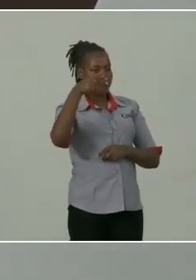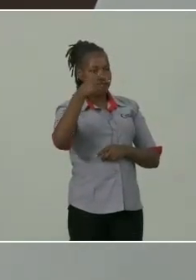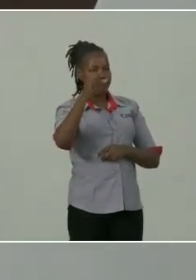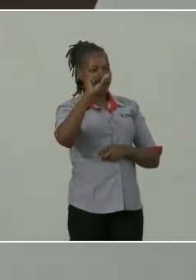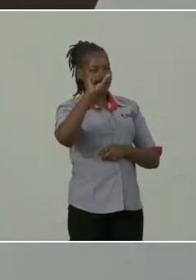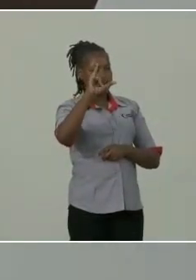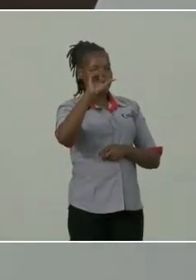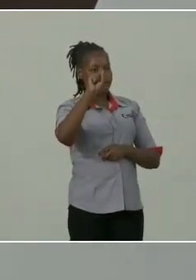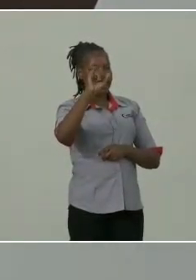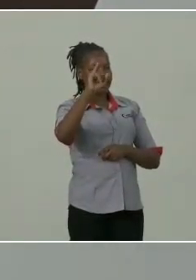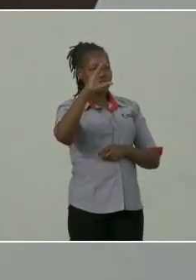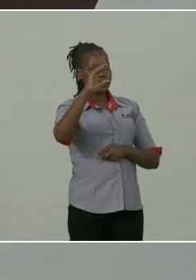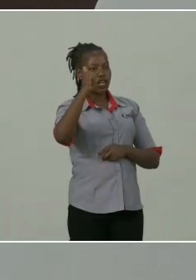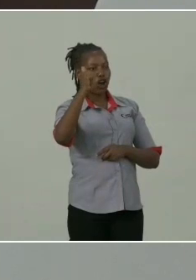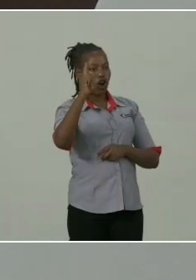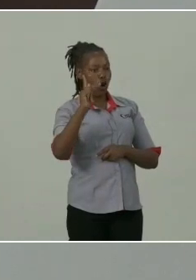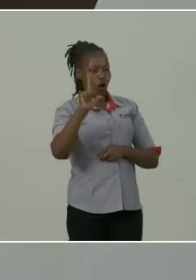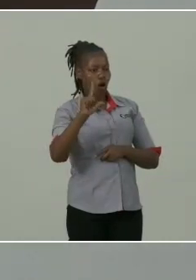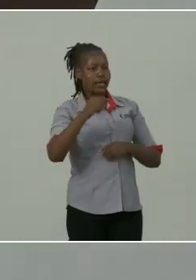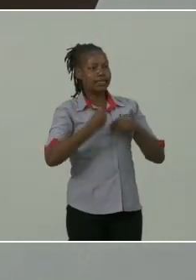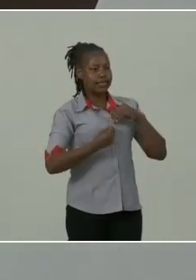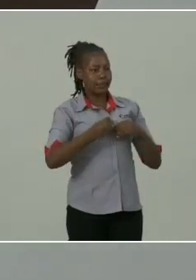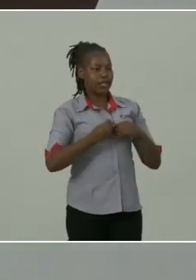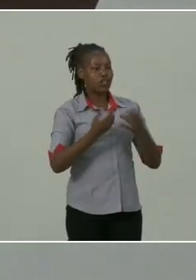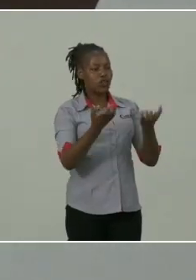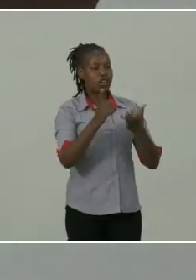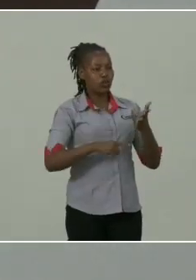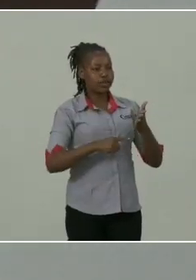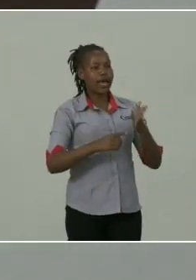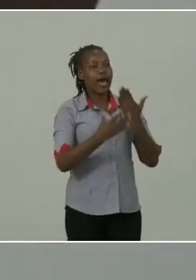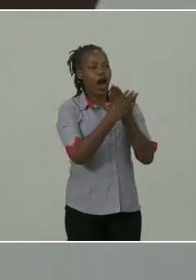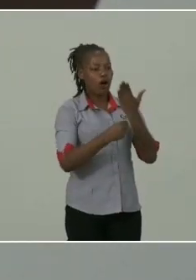need a copy of a driving license.